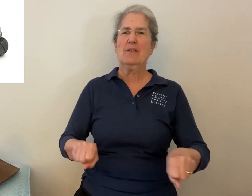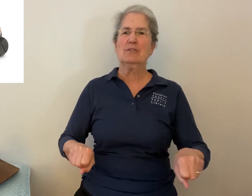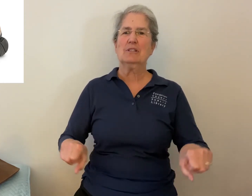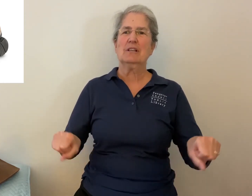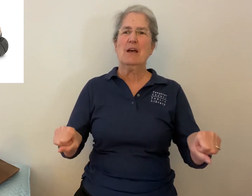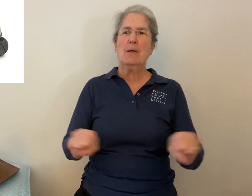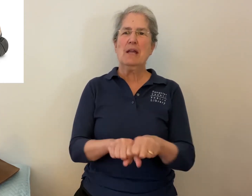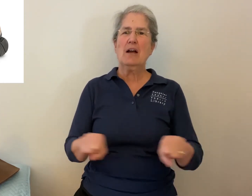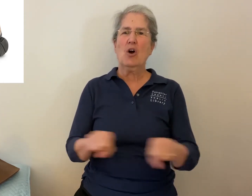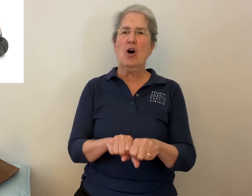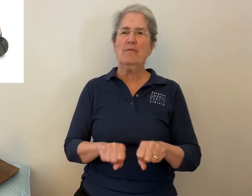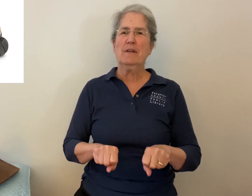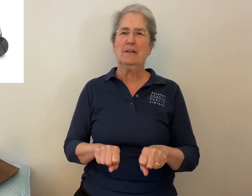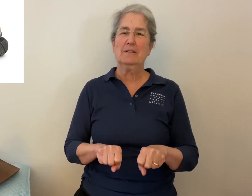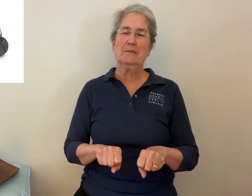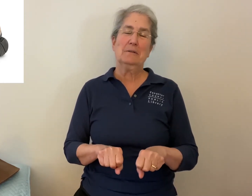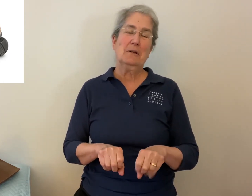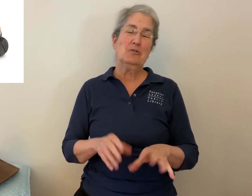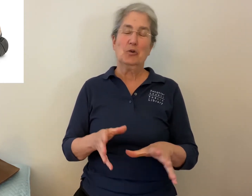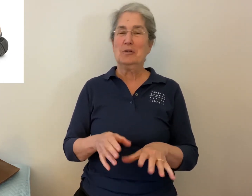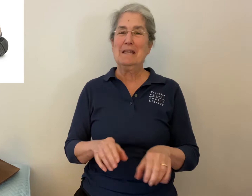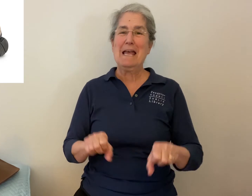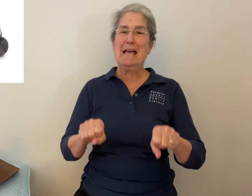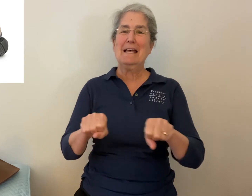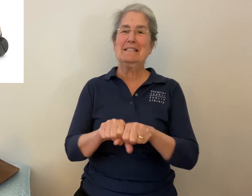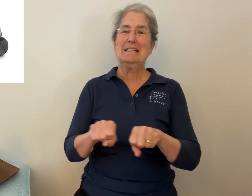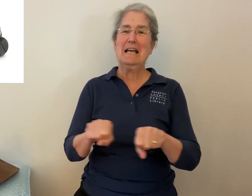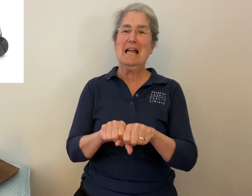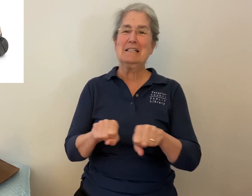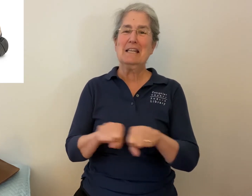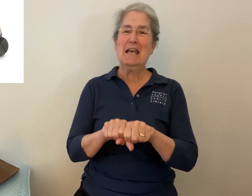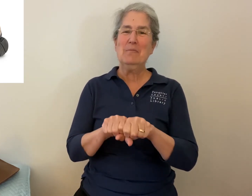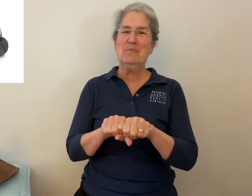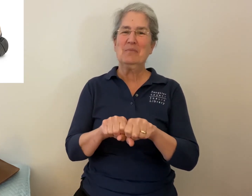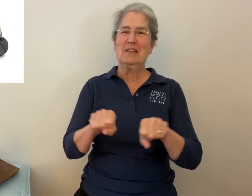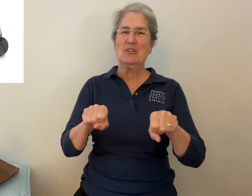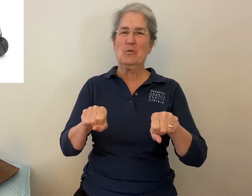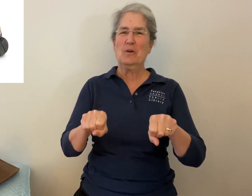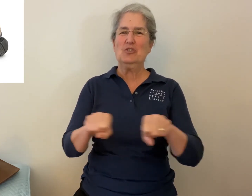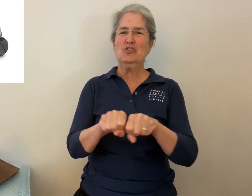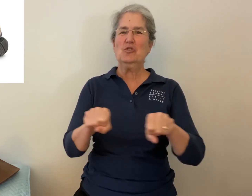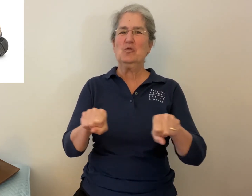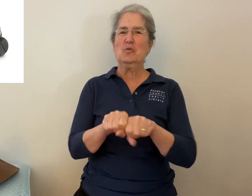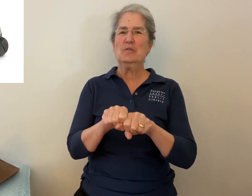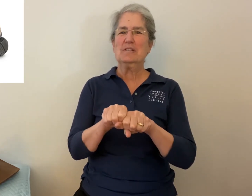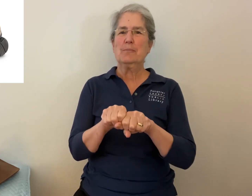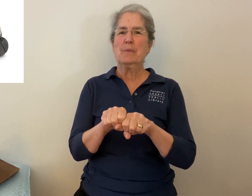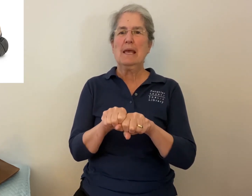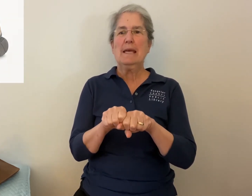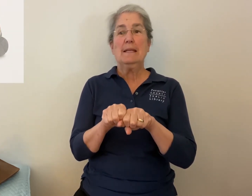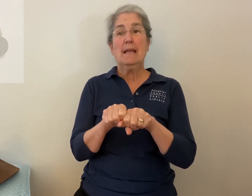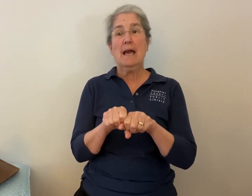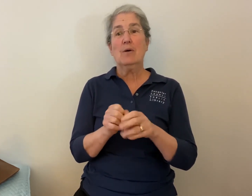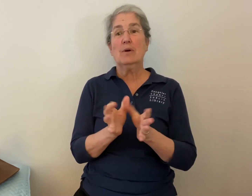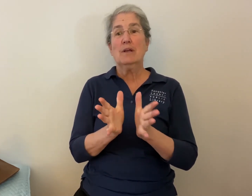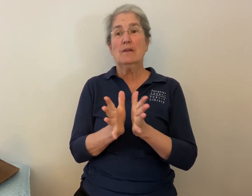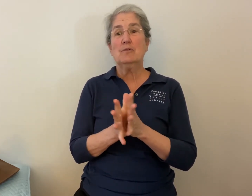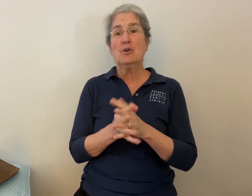to knock off the dirt that has clung to them. So shoes. Now, if you're going